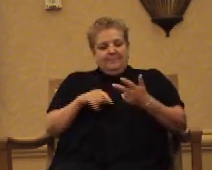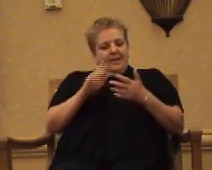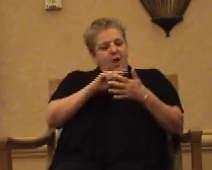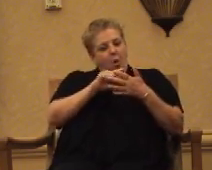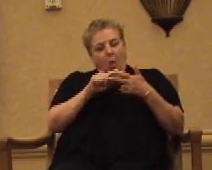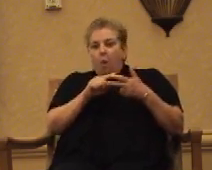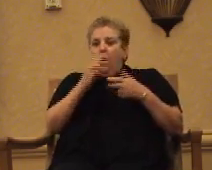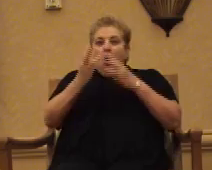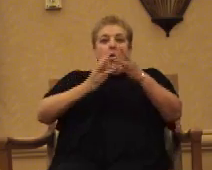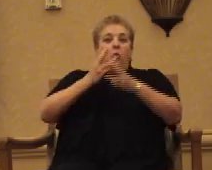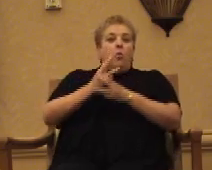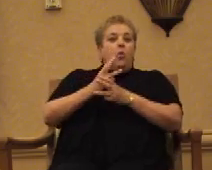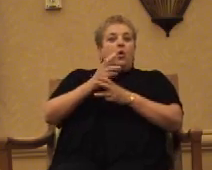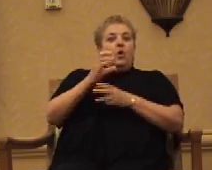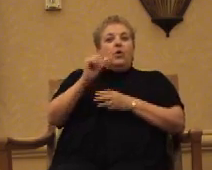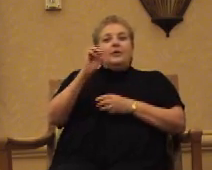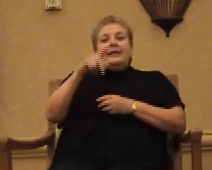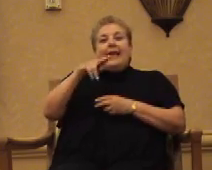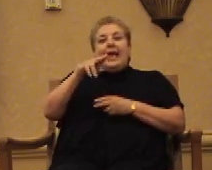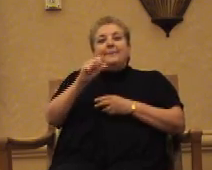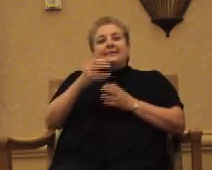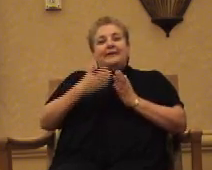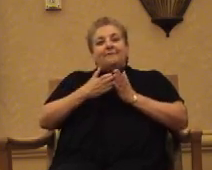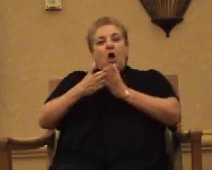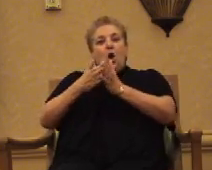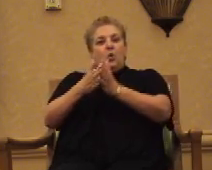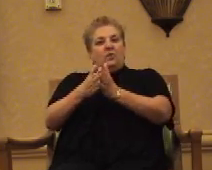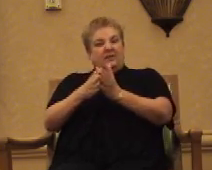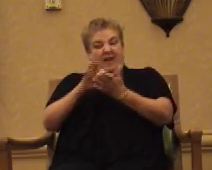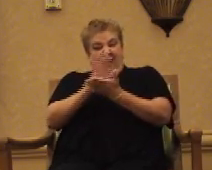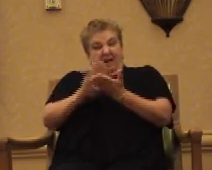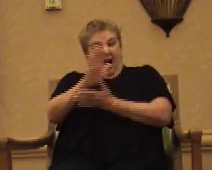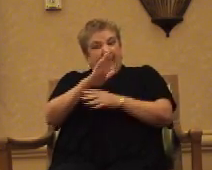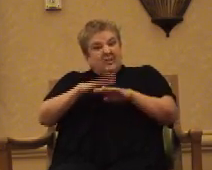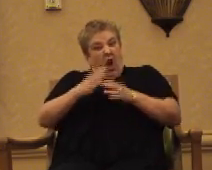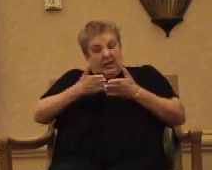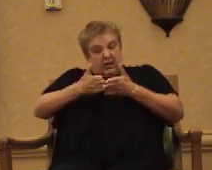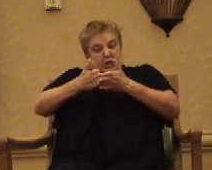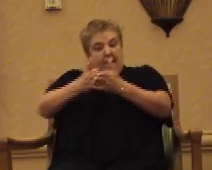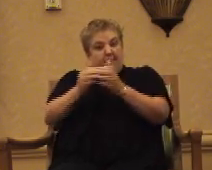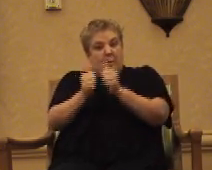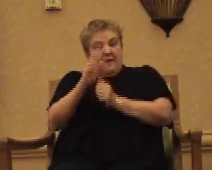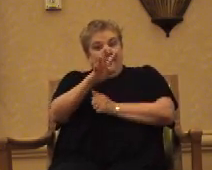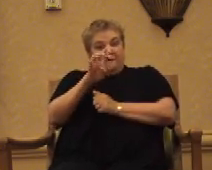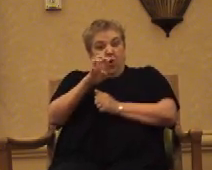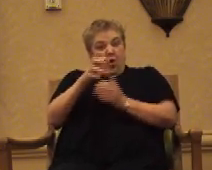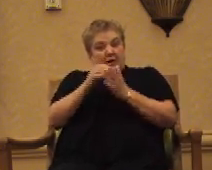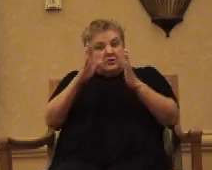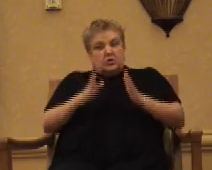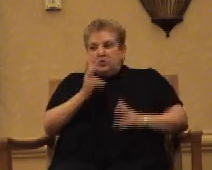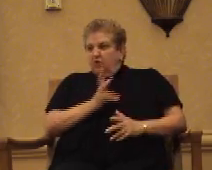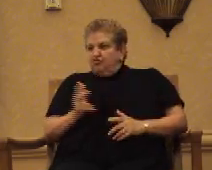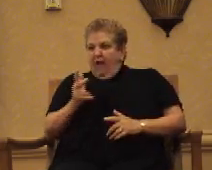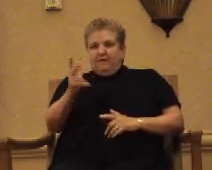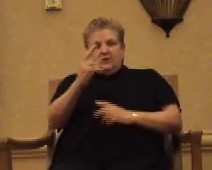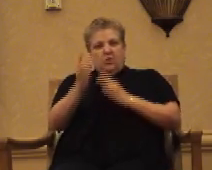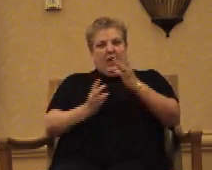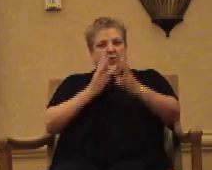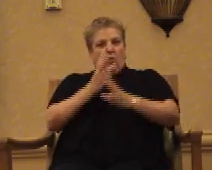Campus Afloat, and it's a ship with 400 students on it, and it travels around the world, and I thought, that's about